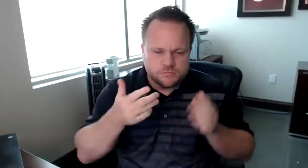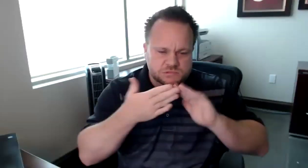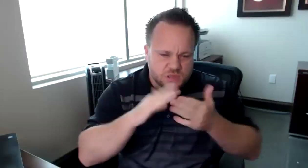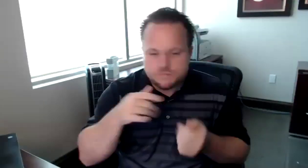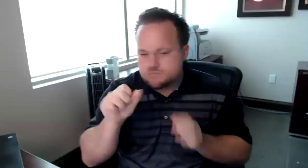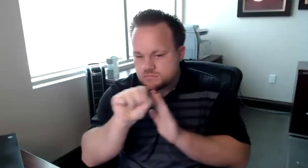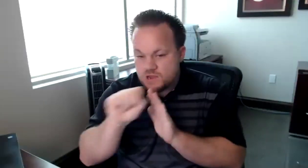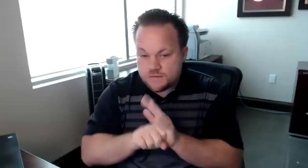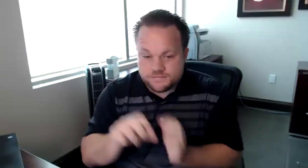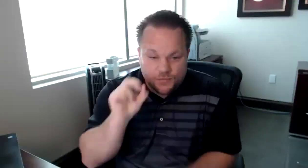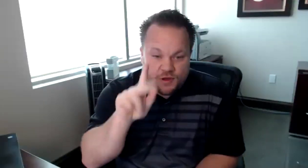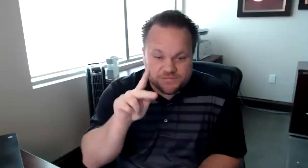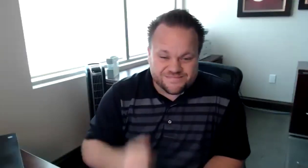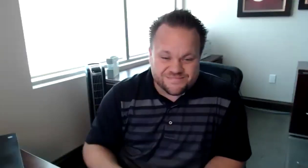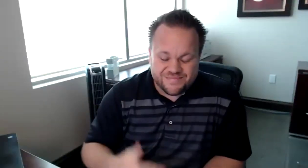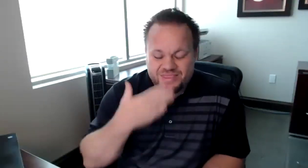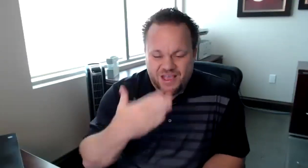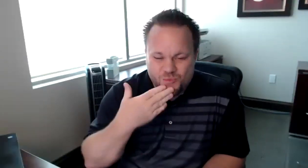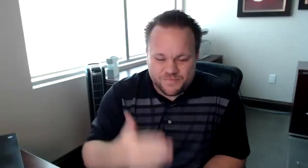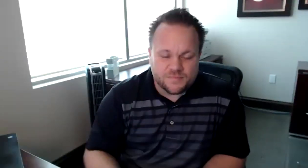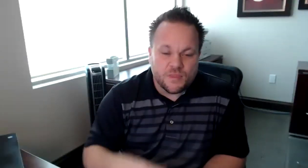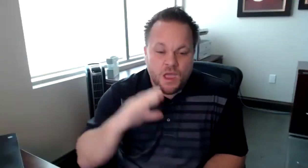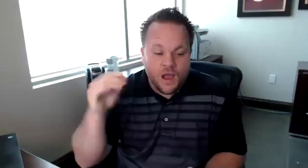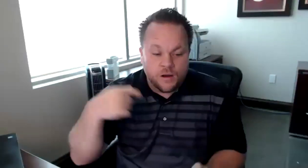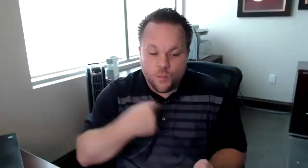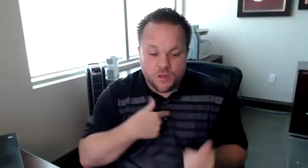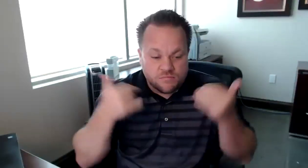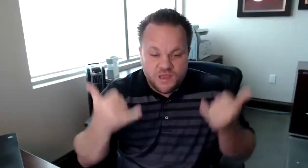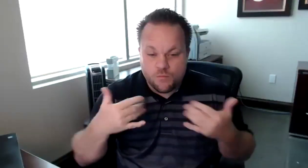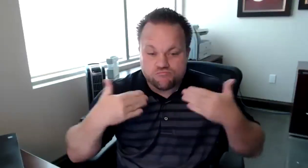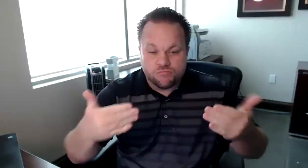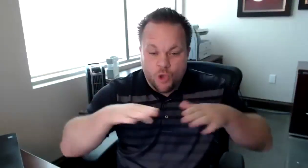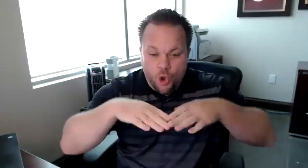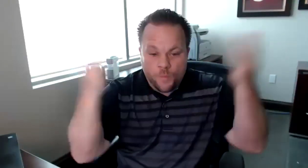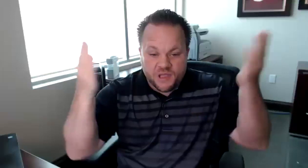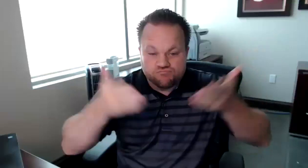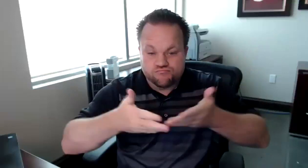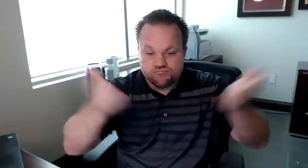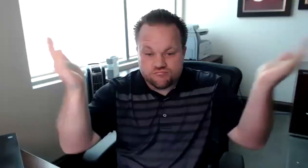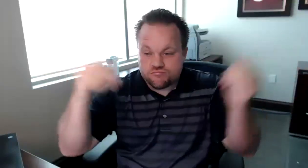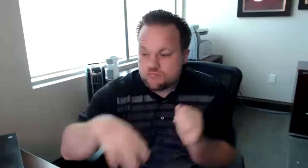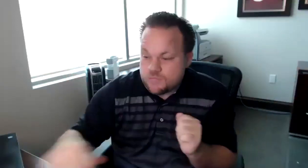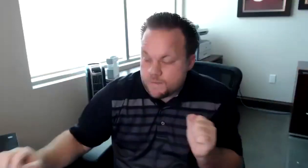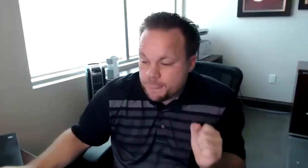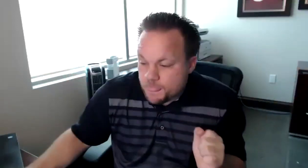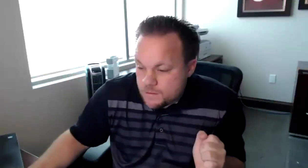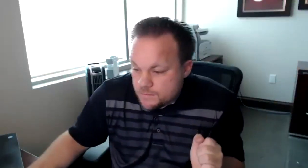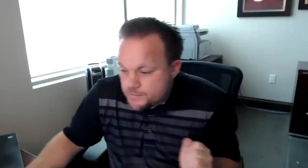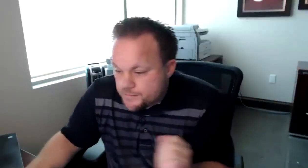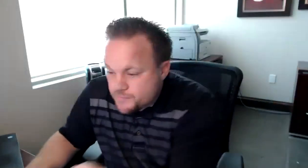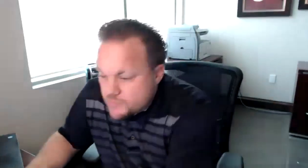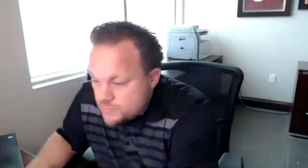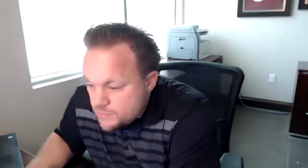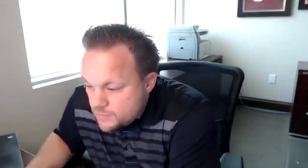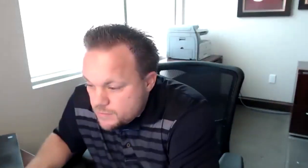where you live, which city and state you're from. Okay, thank you so much. And now we can go ahead and open it up.